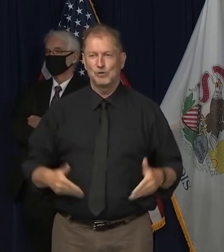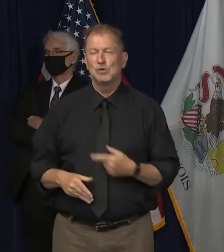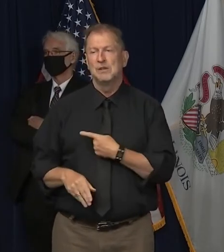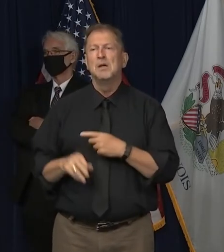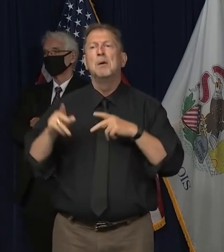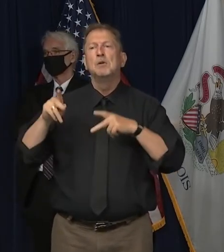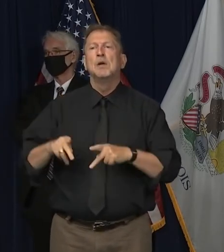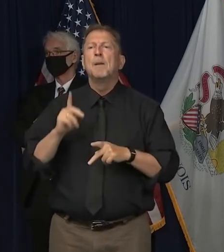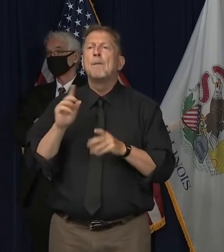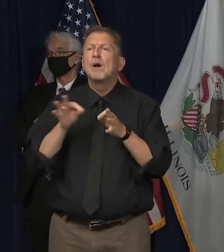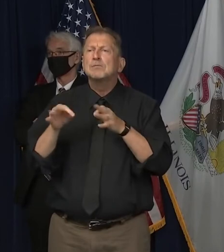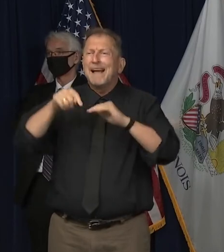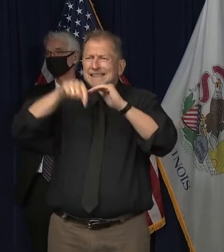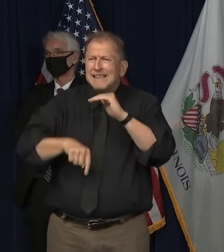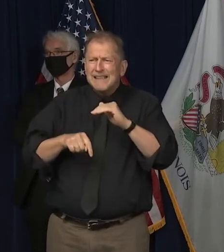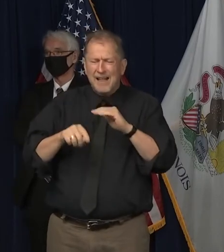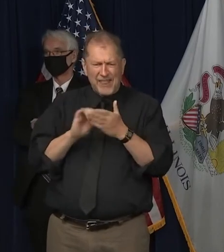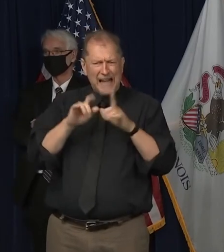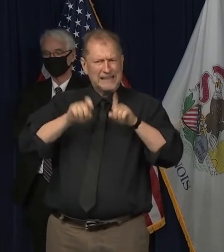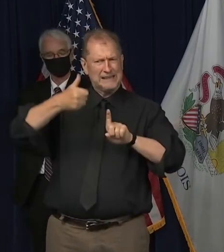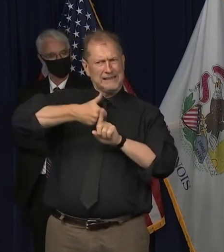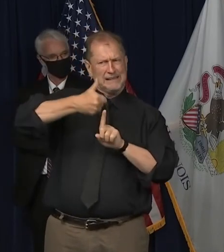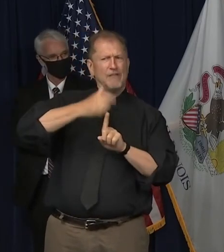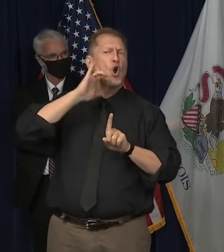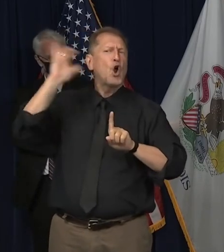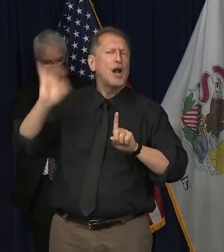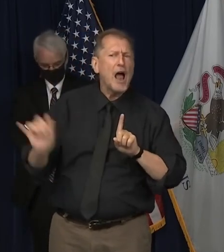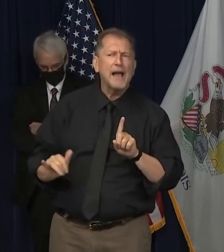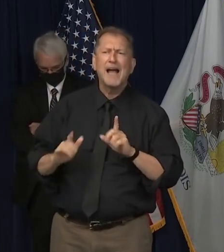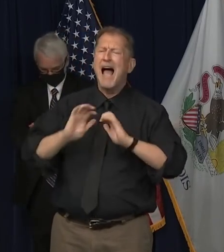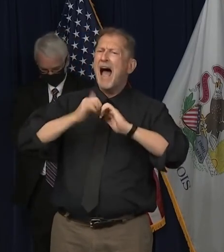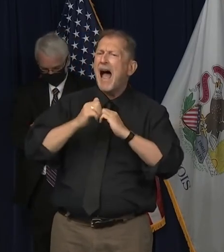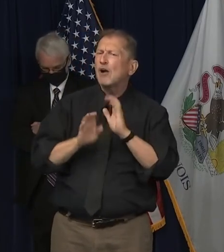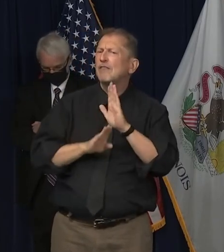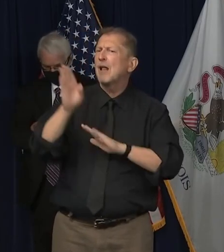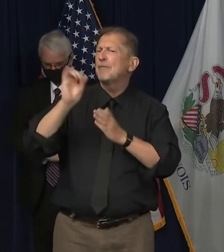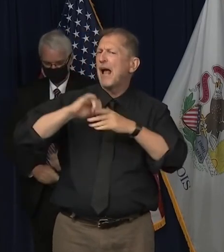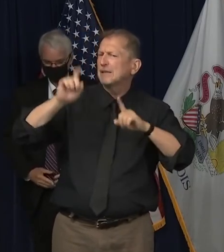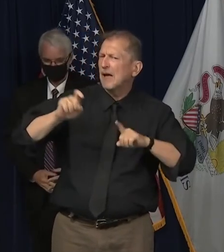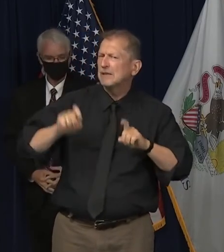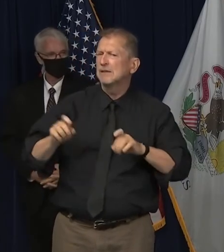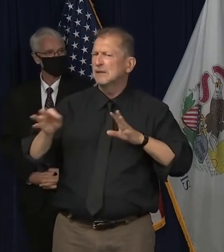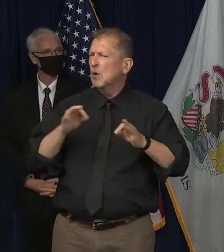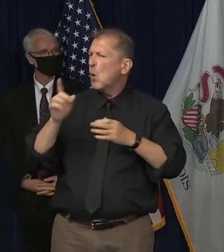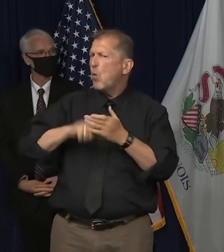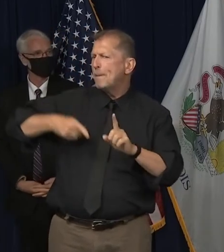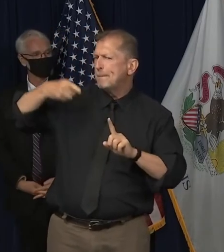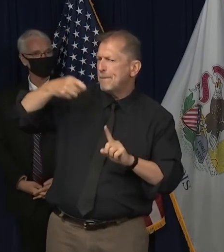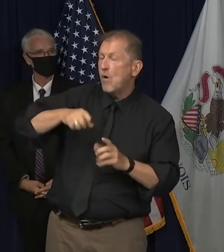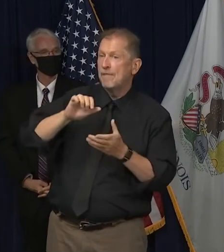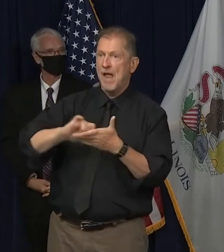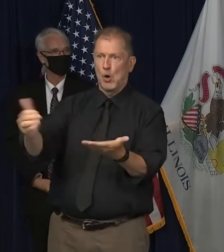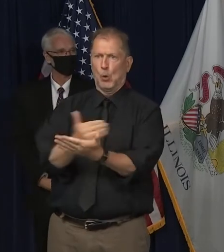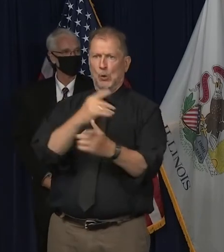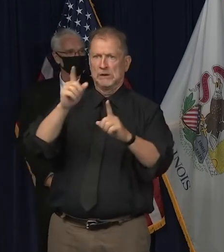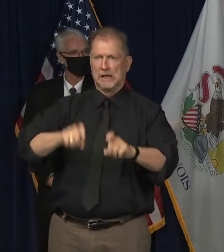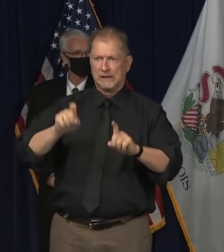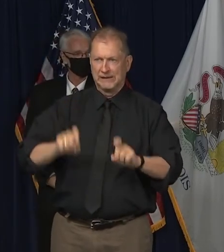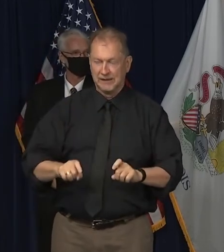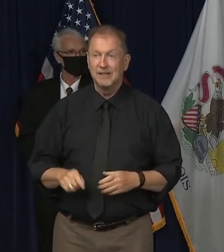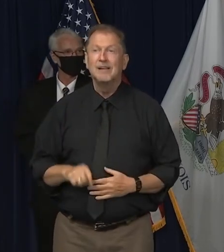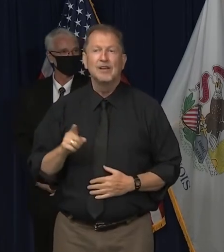more detail how this test came about and just how important this breakthrough really is. And that is a person whose name